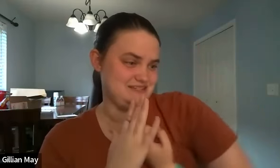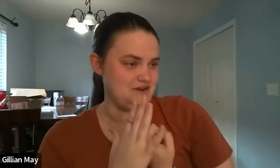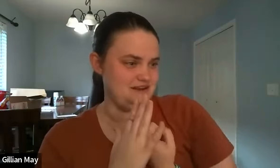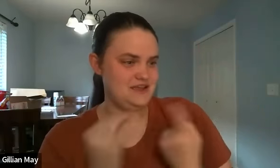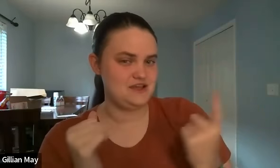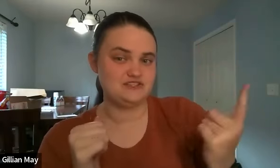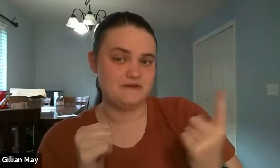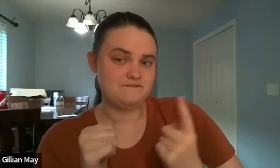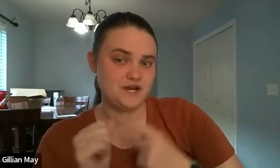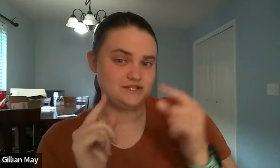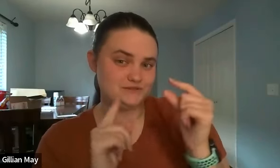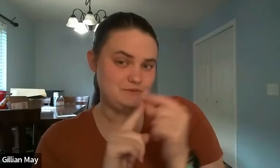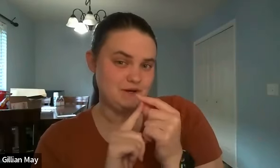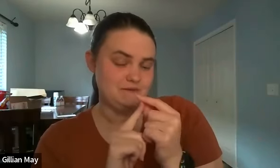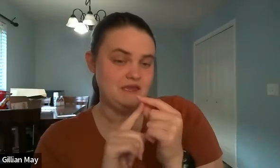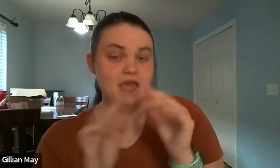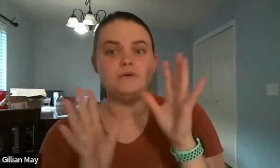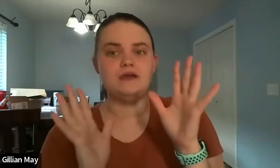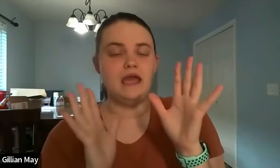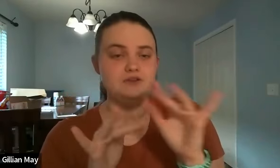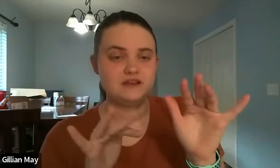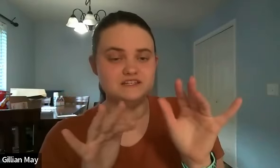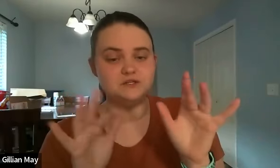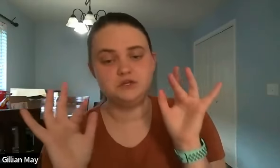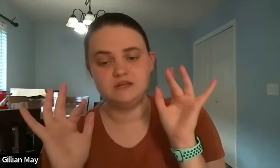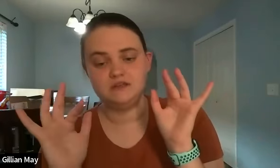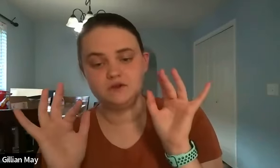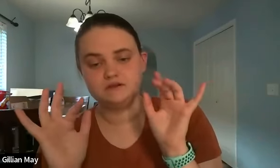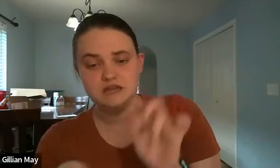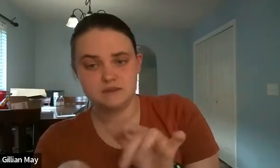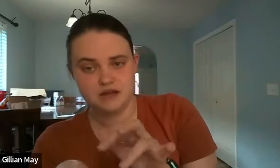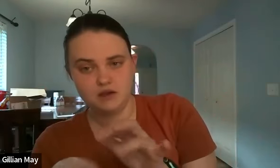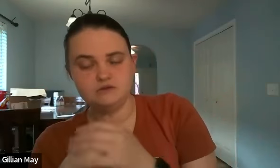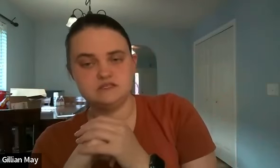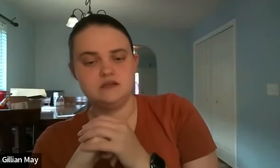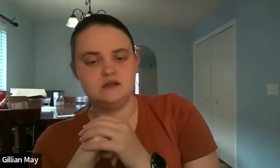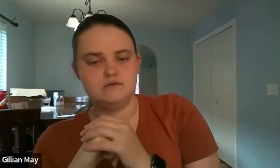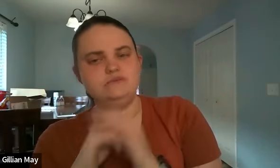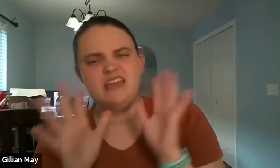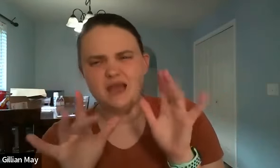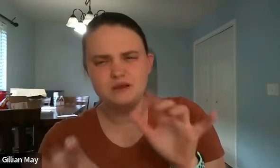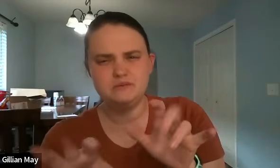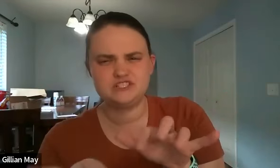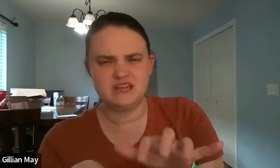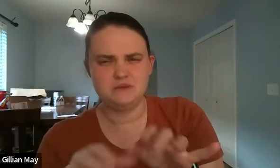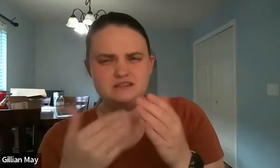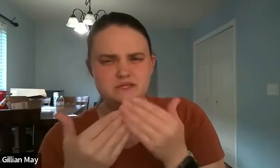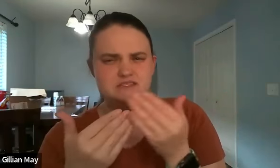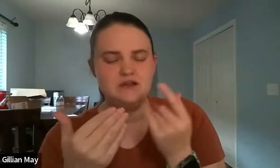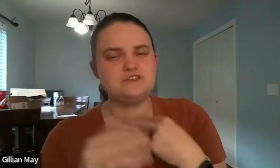started. So the first word, and how you guys can do it, you can either type it out. Yeah, I probably would just type it out to be easier. I was going to